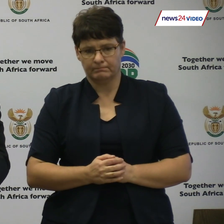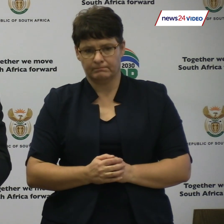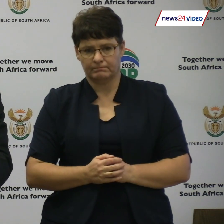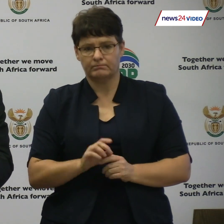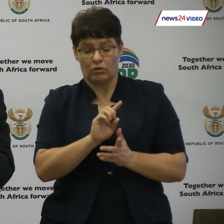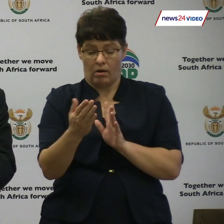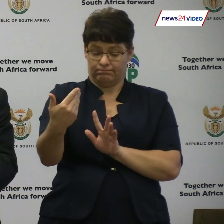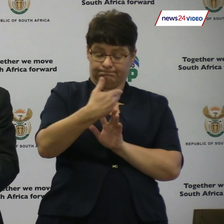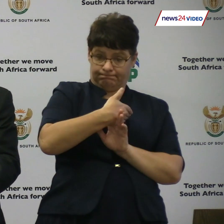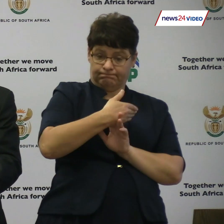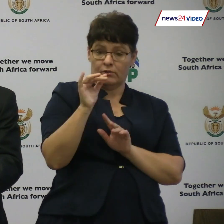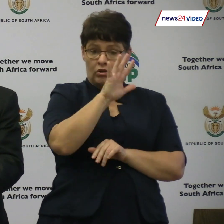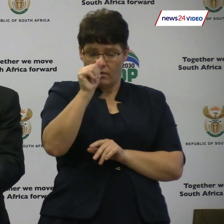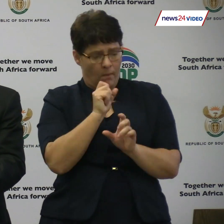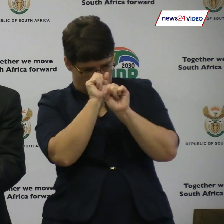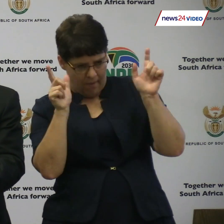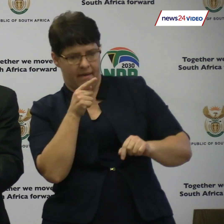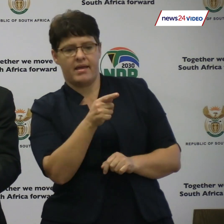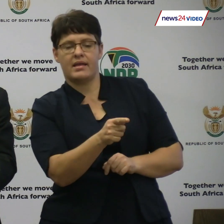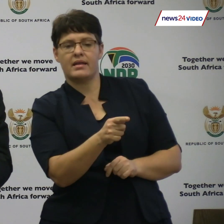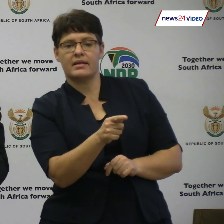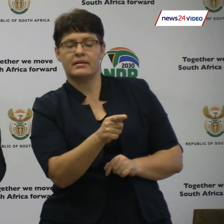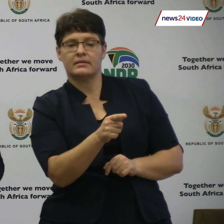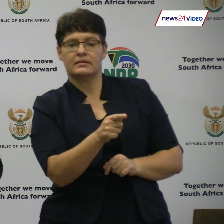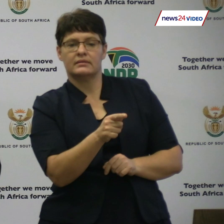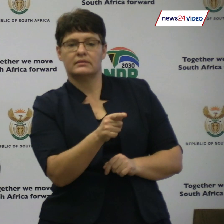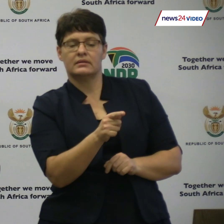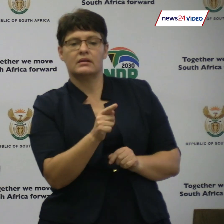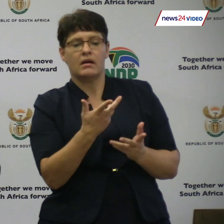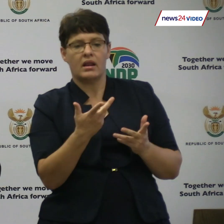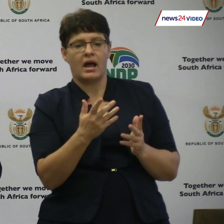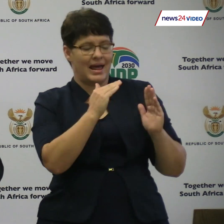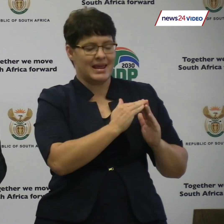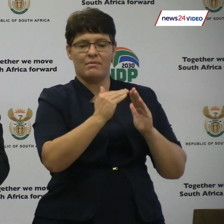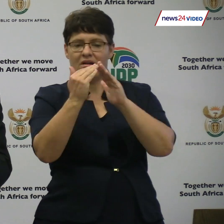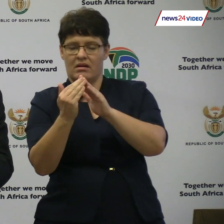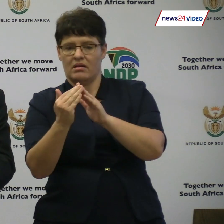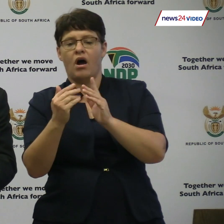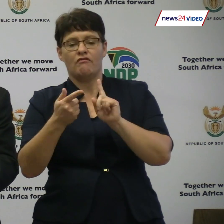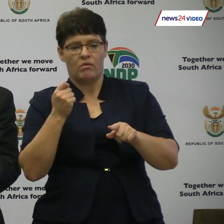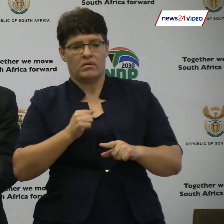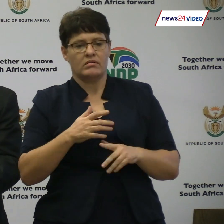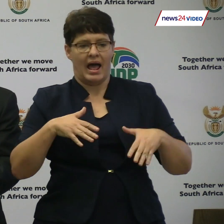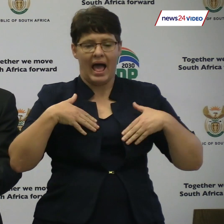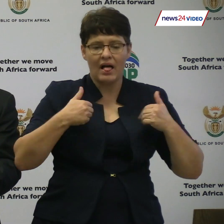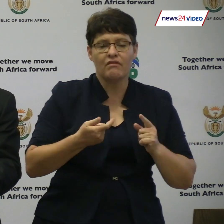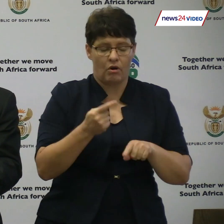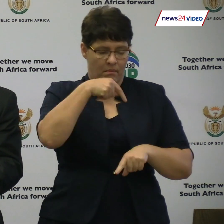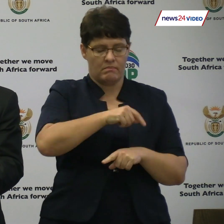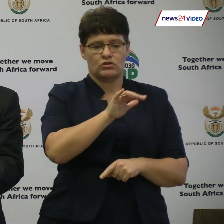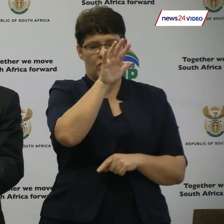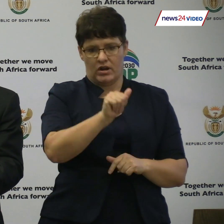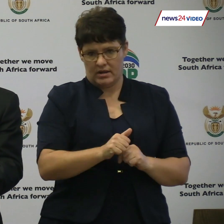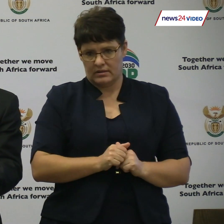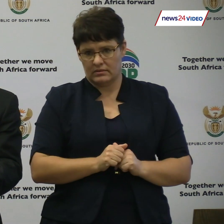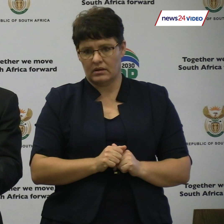coming into South Africa, we are aware that there are many nationals in our neighboring country who get health care from South Africa.